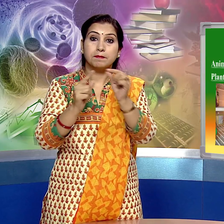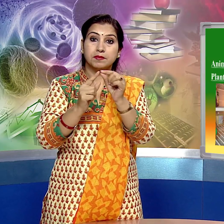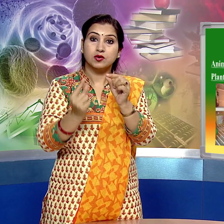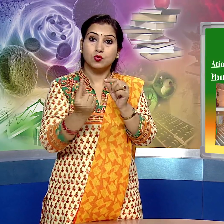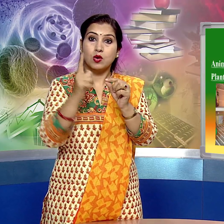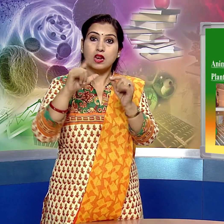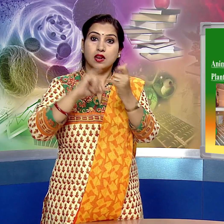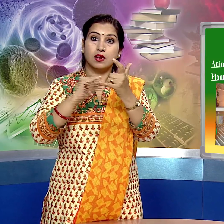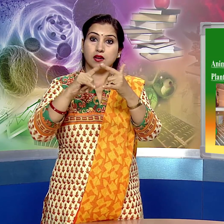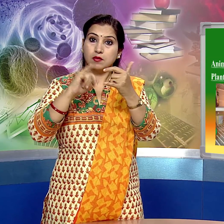pulses,